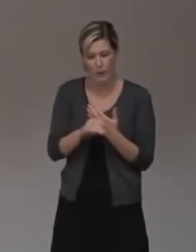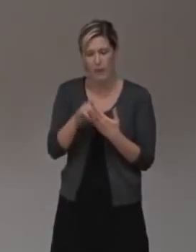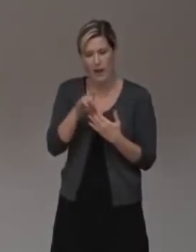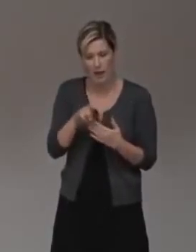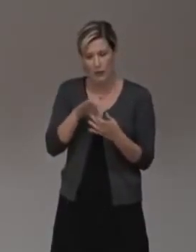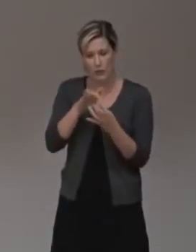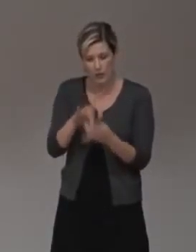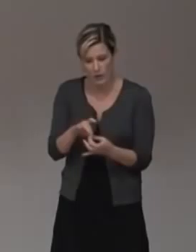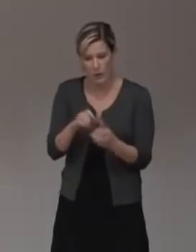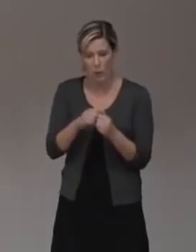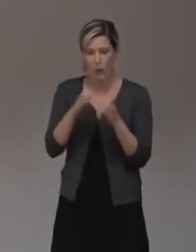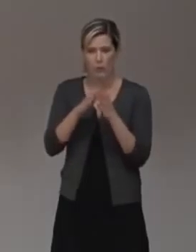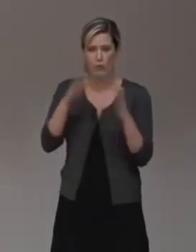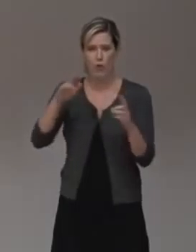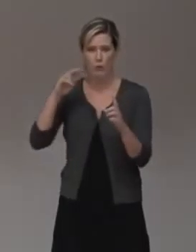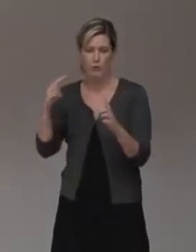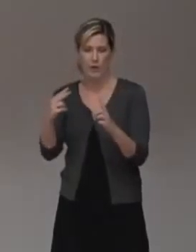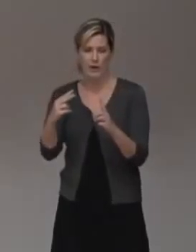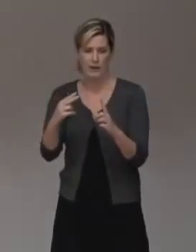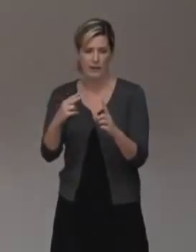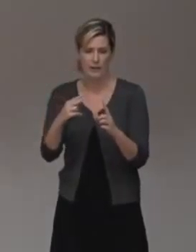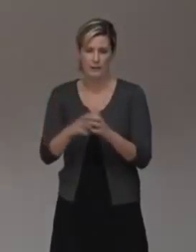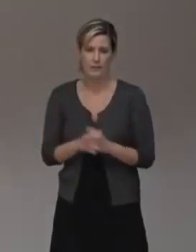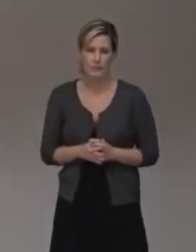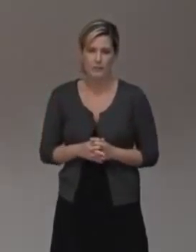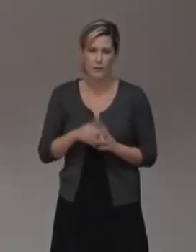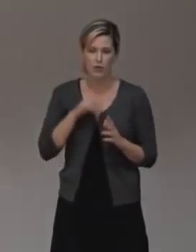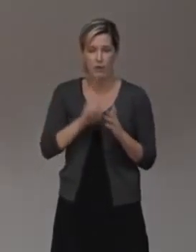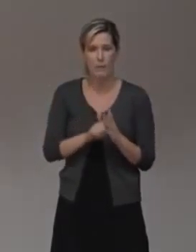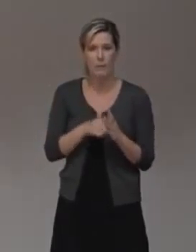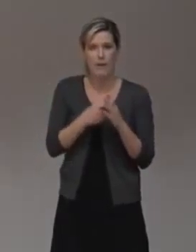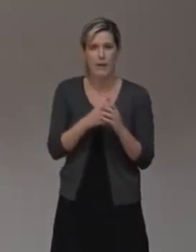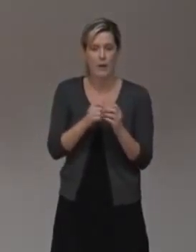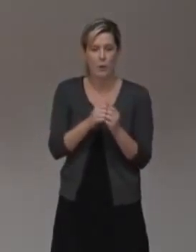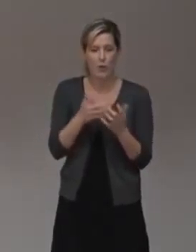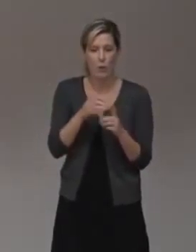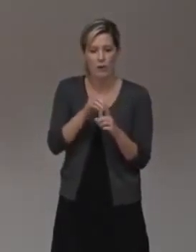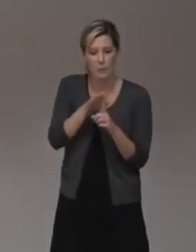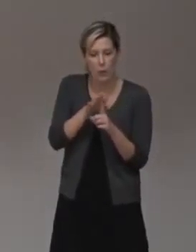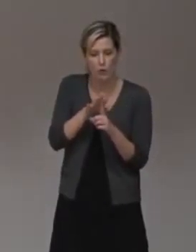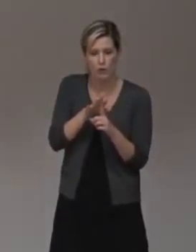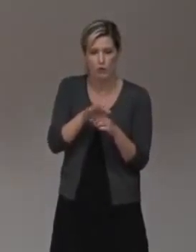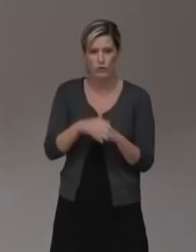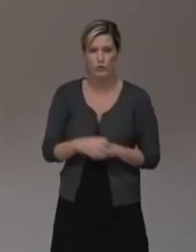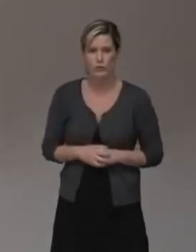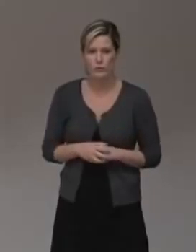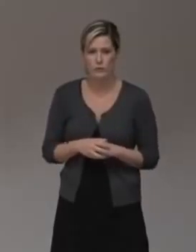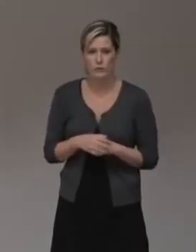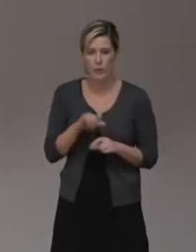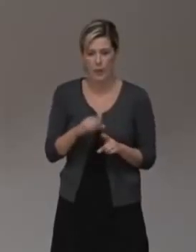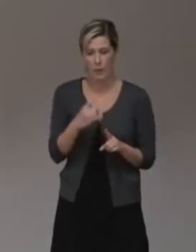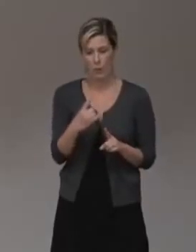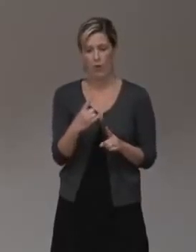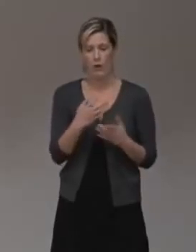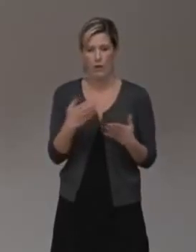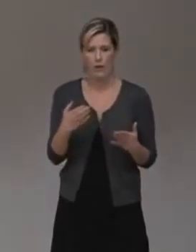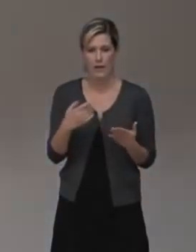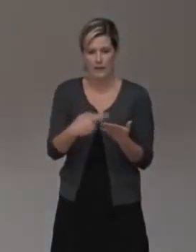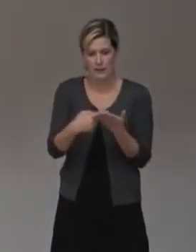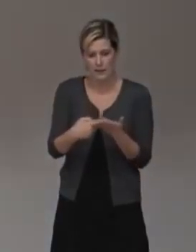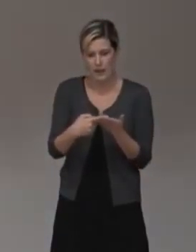broad perspectives that deal with, begin perhaps with exposure, one of the items discussed in